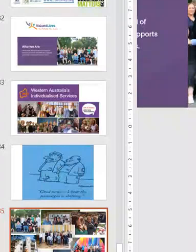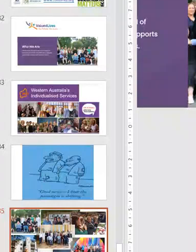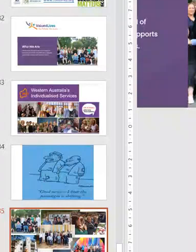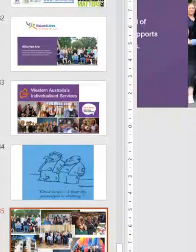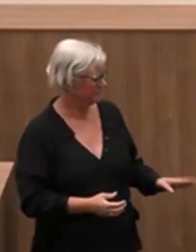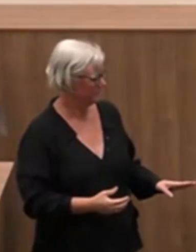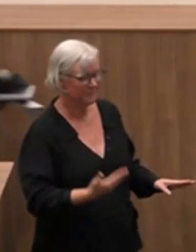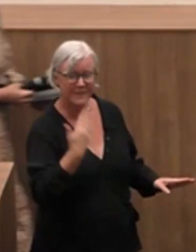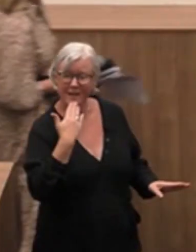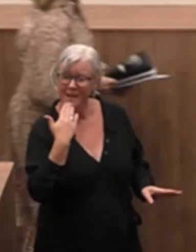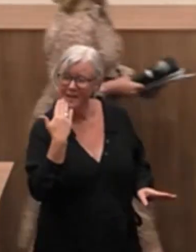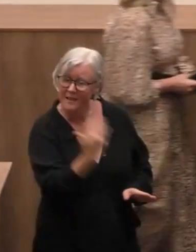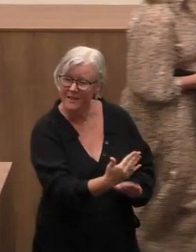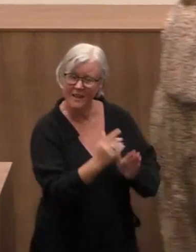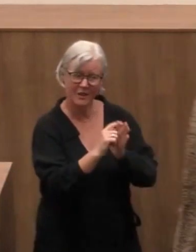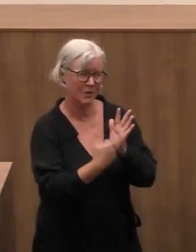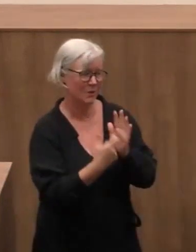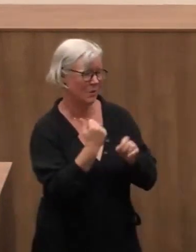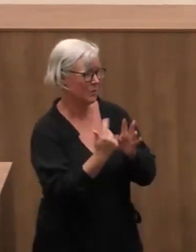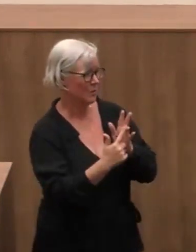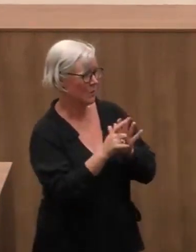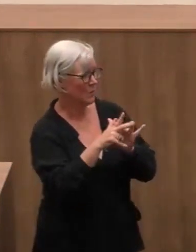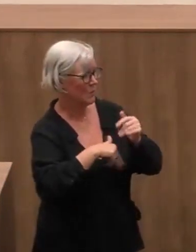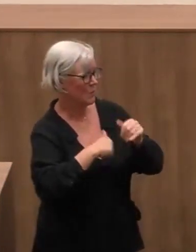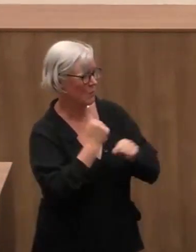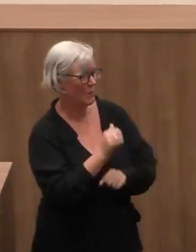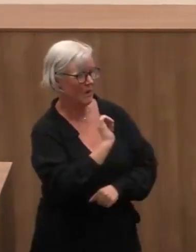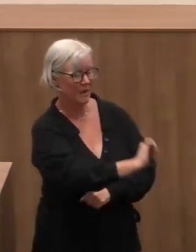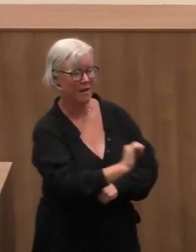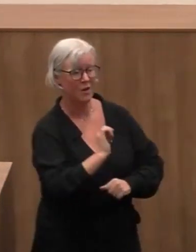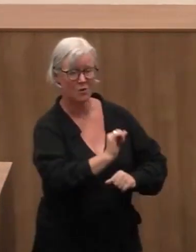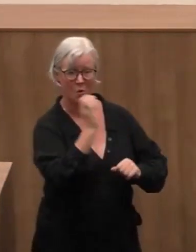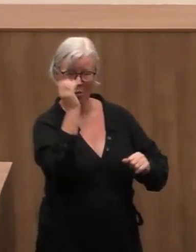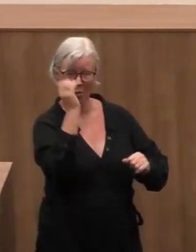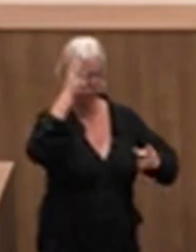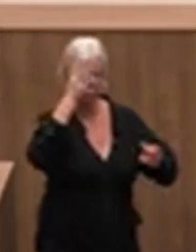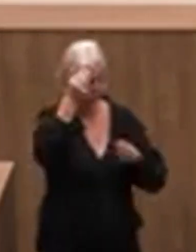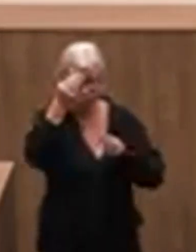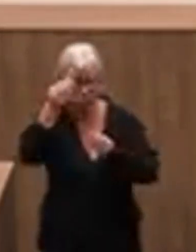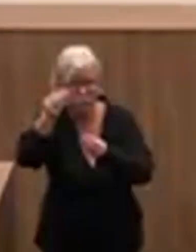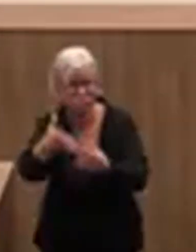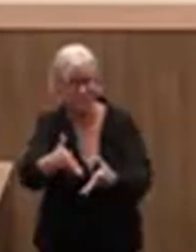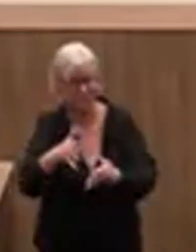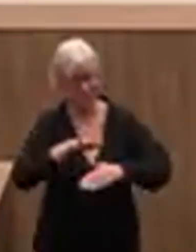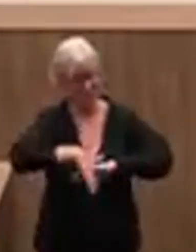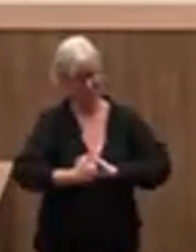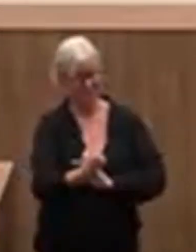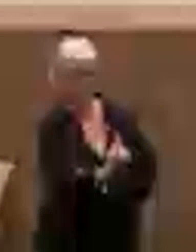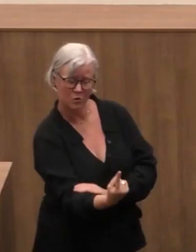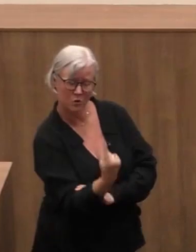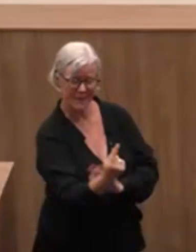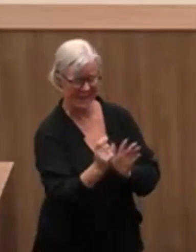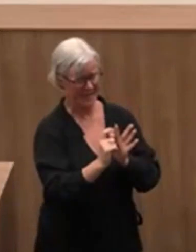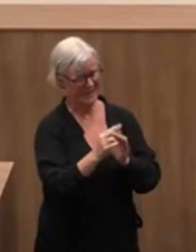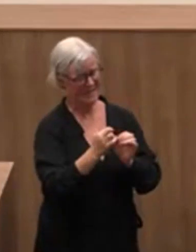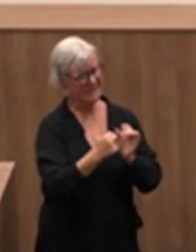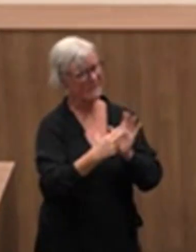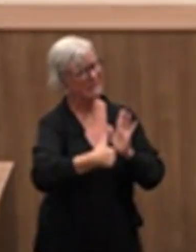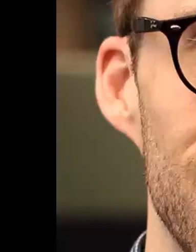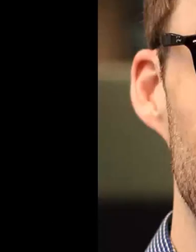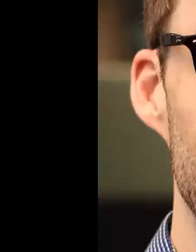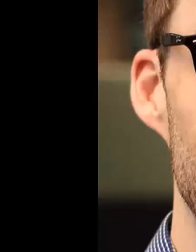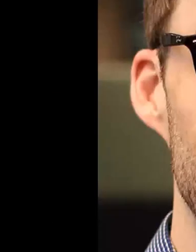Thank you, Dr. Gooding, for your valuable insights on supported decision-making, autonomy and dignity of risk. Now